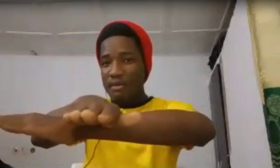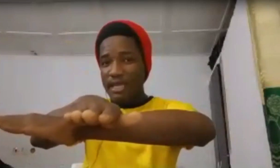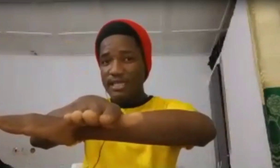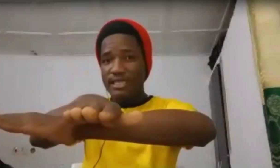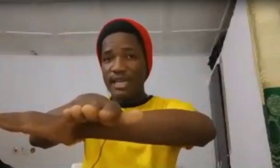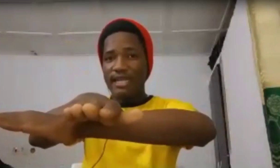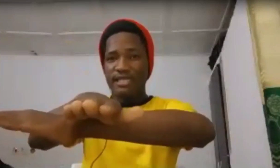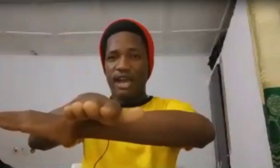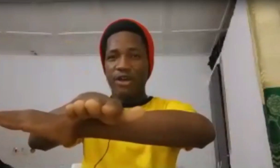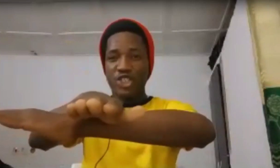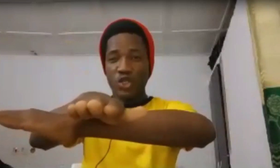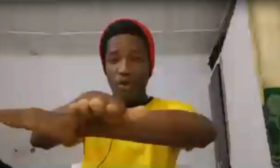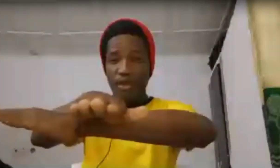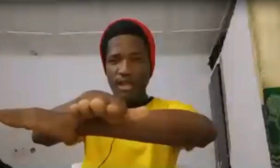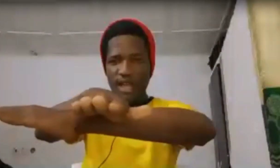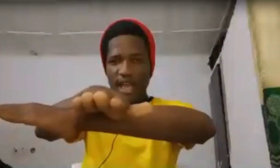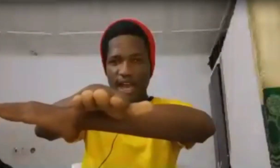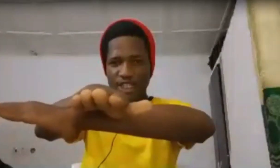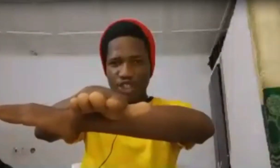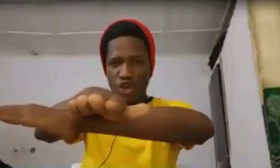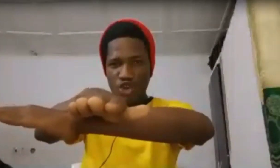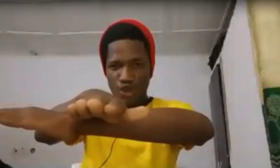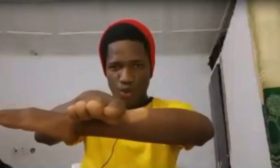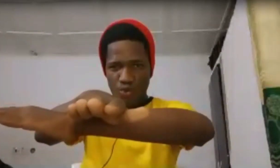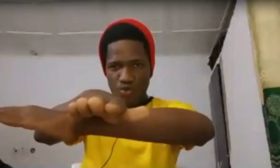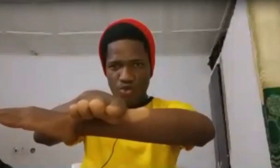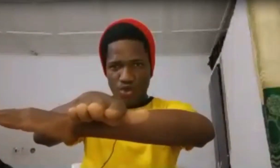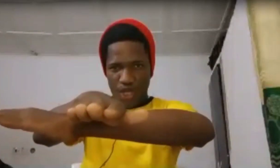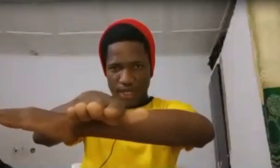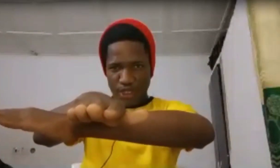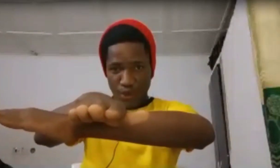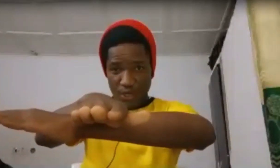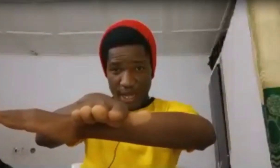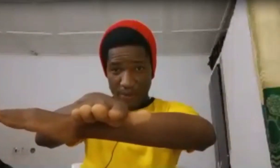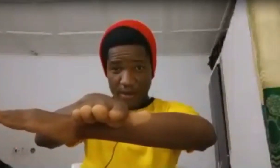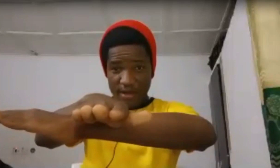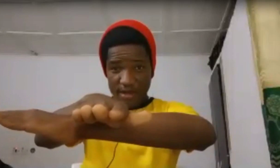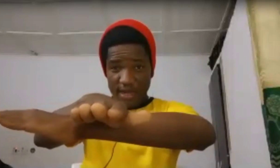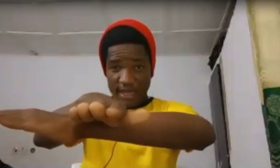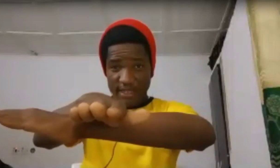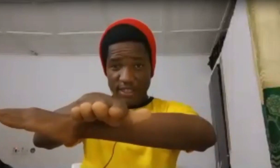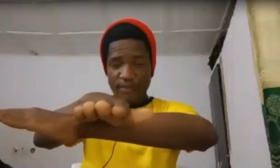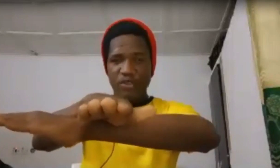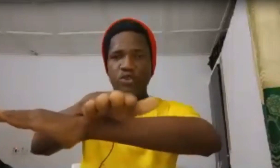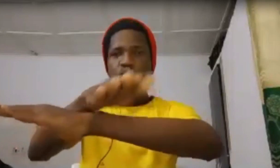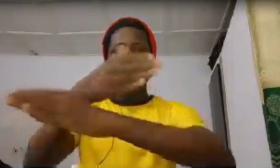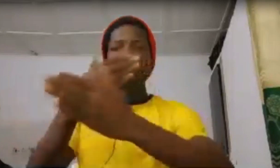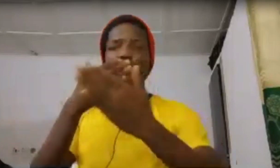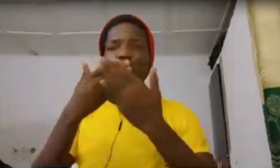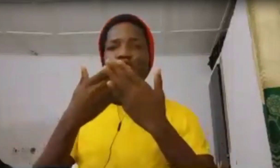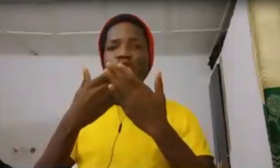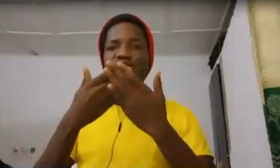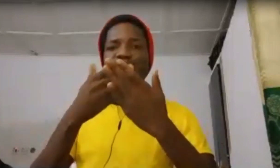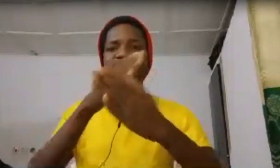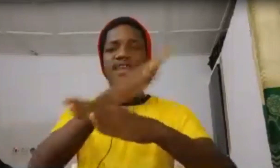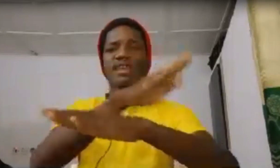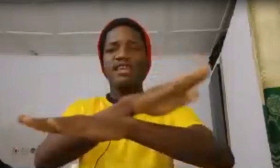means that our sun has gone low. It has gone down like this. So good